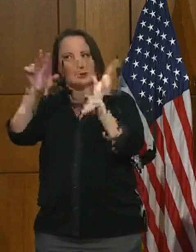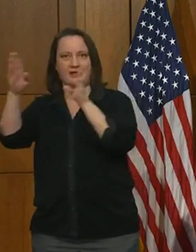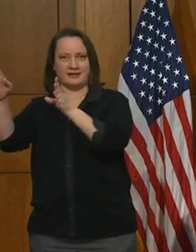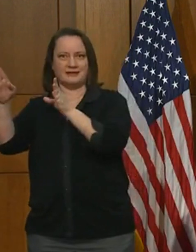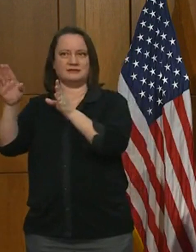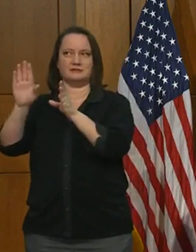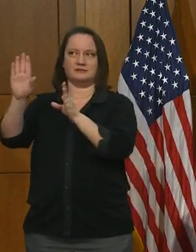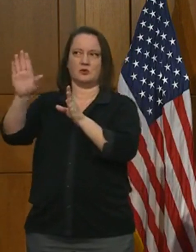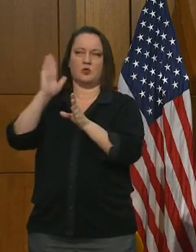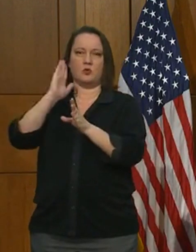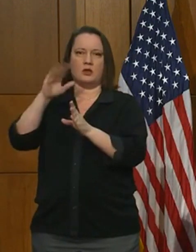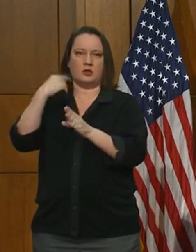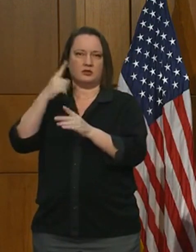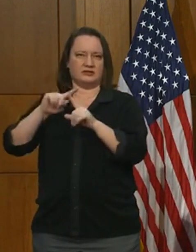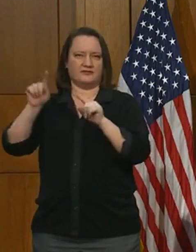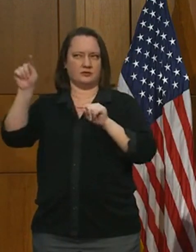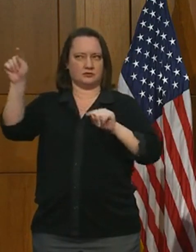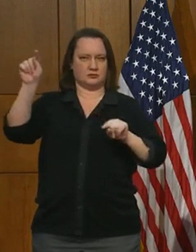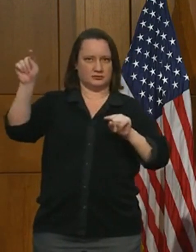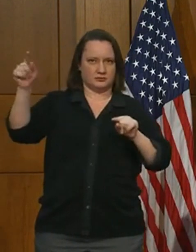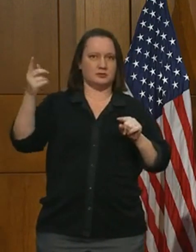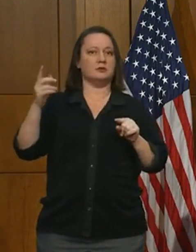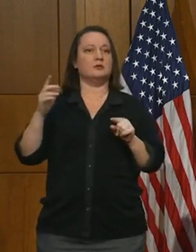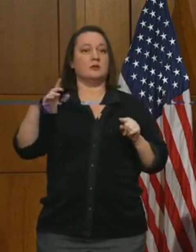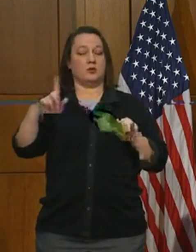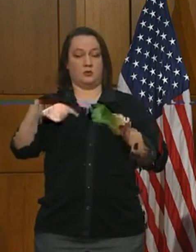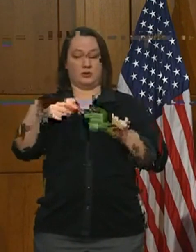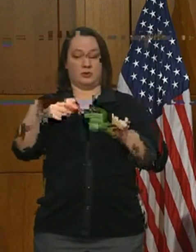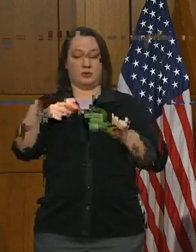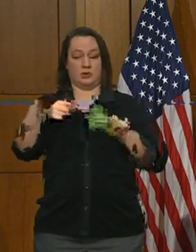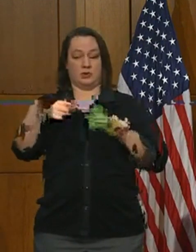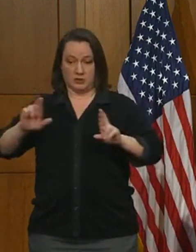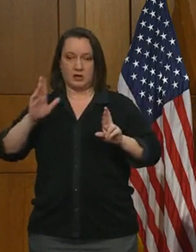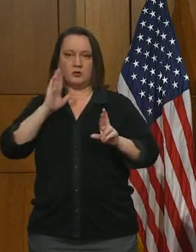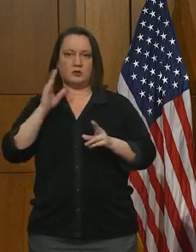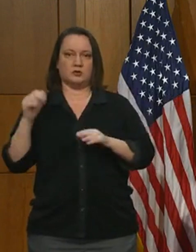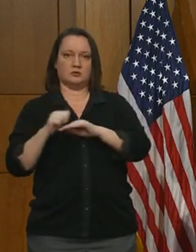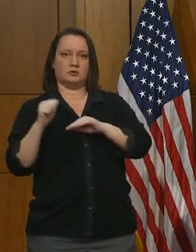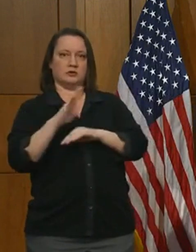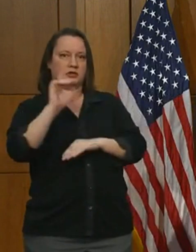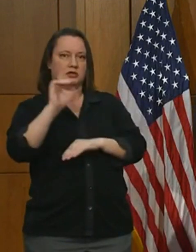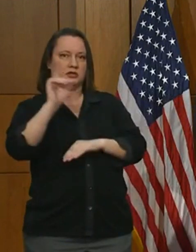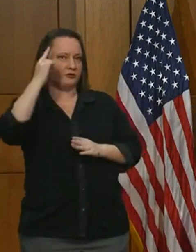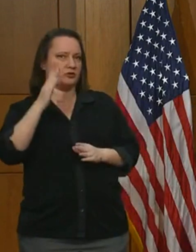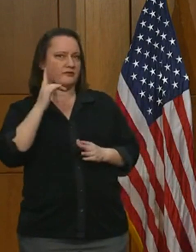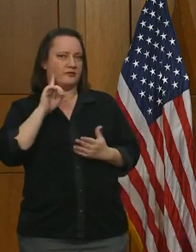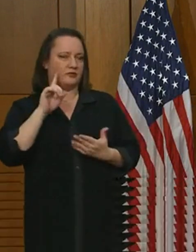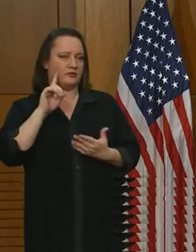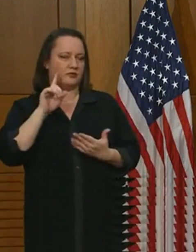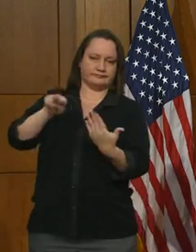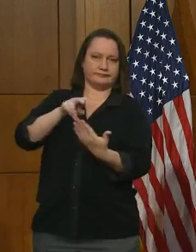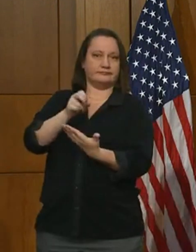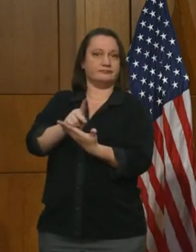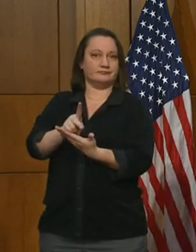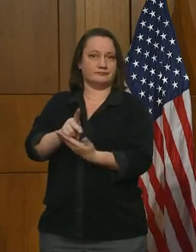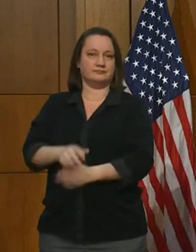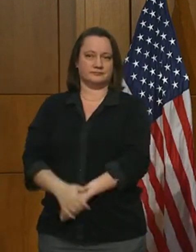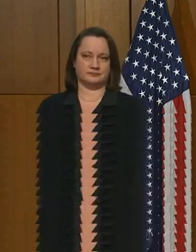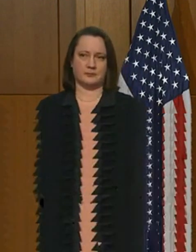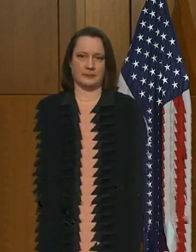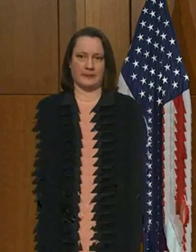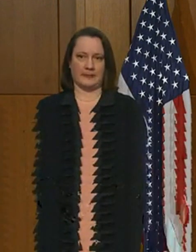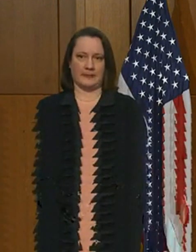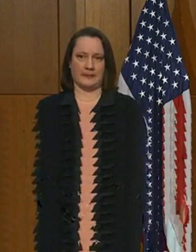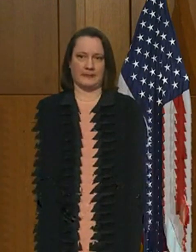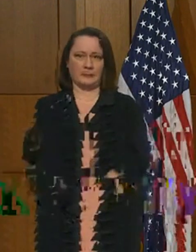them in front of the governor and he'll eventually announce them and so forth. So that's what they're working on right now. And Henry, I believe it's fair